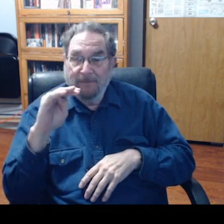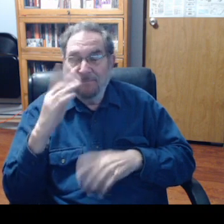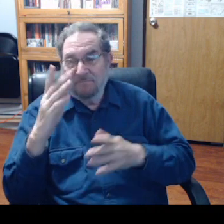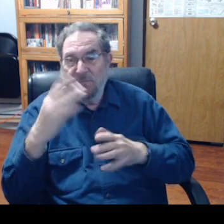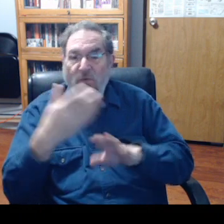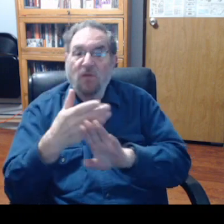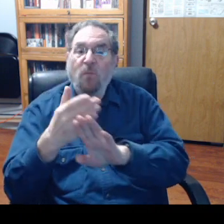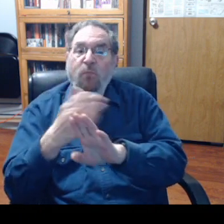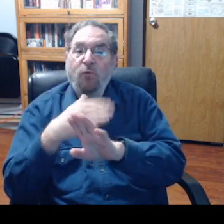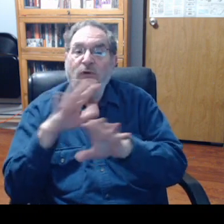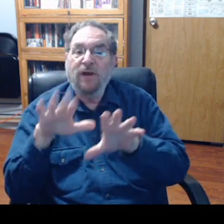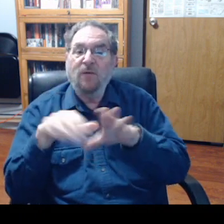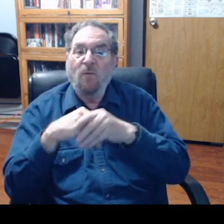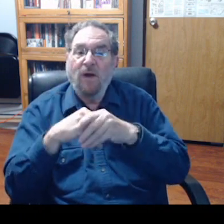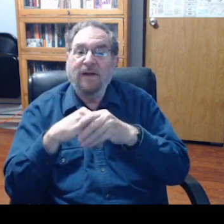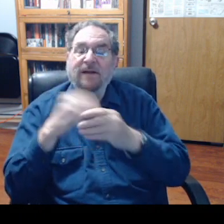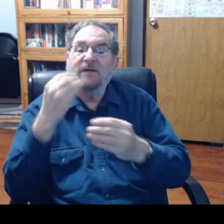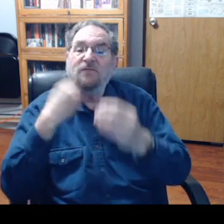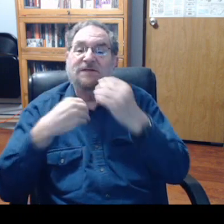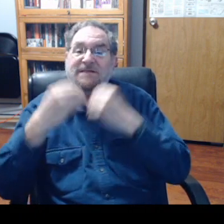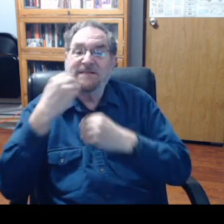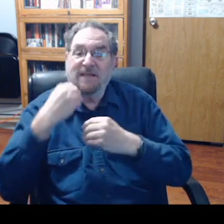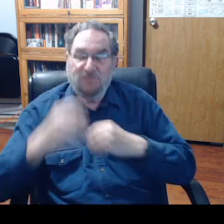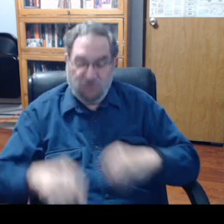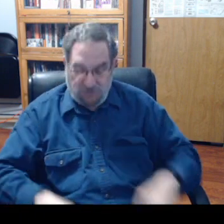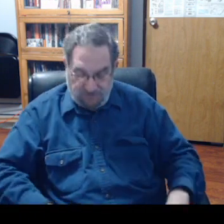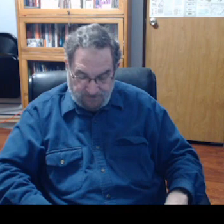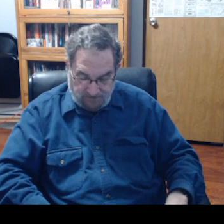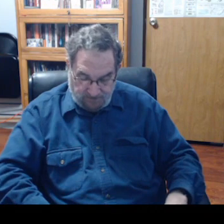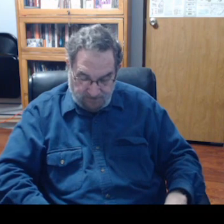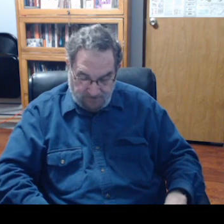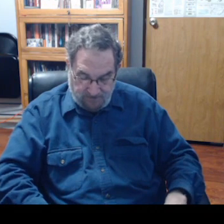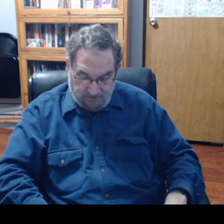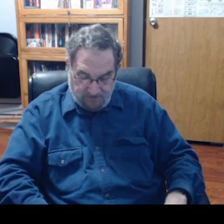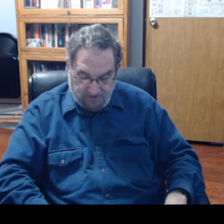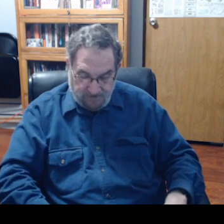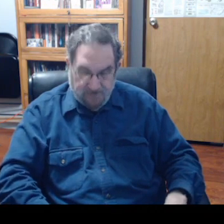Panim, or the pre-wedding reception.